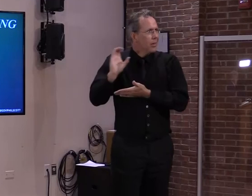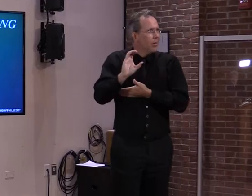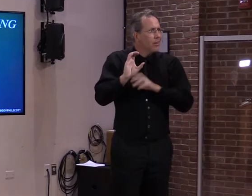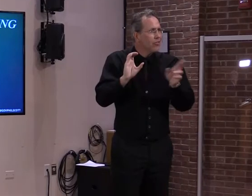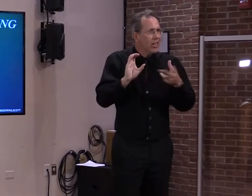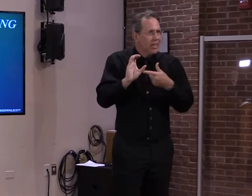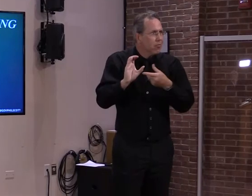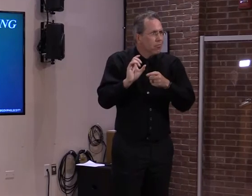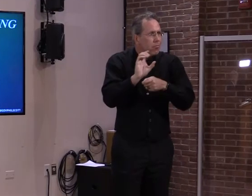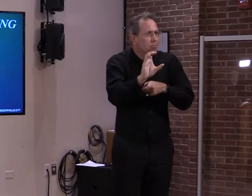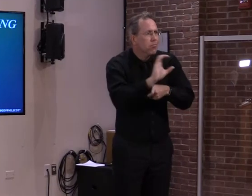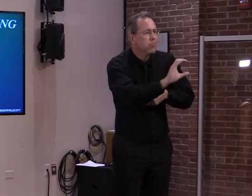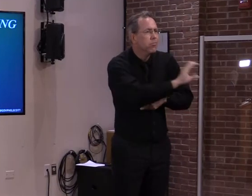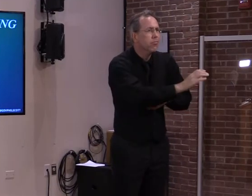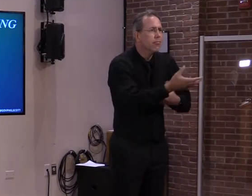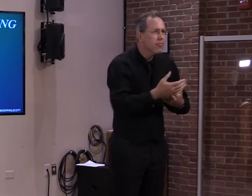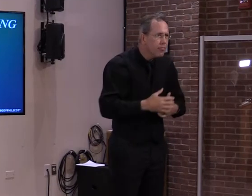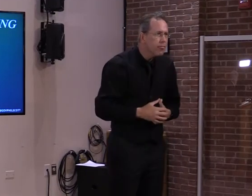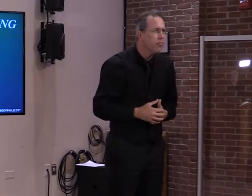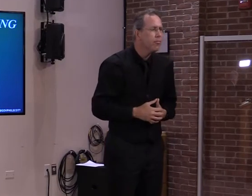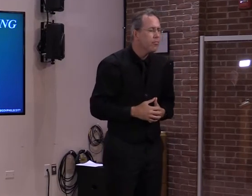So I think at this point,